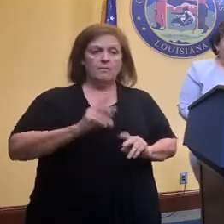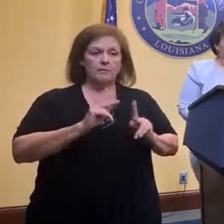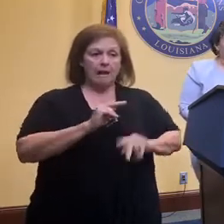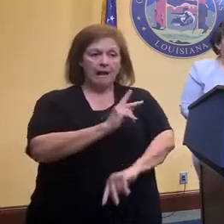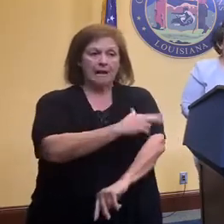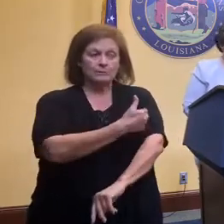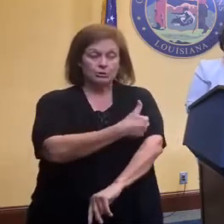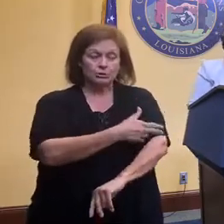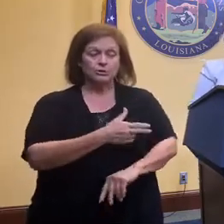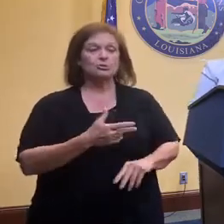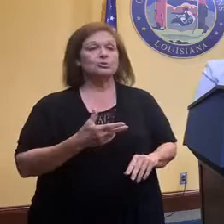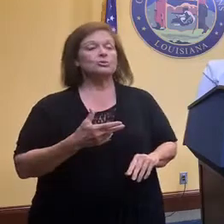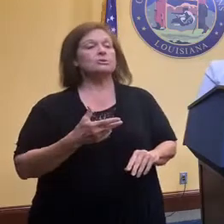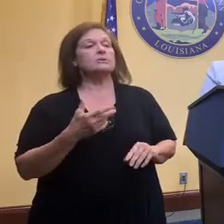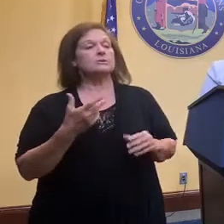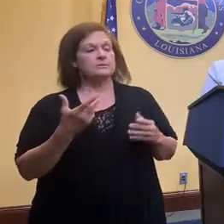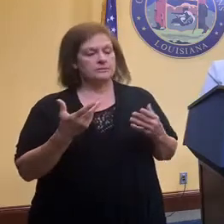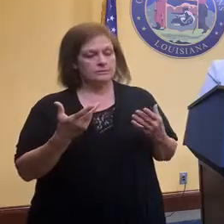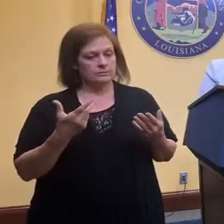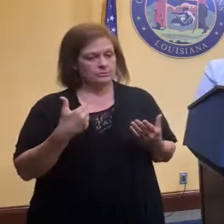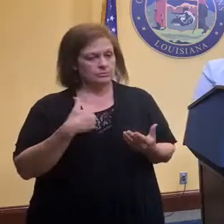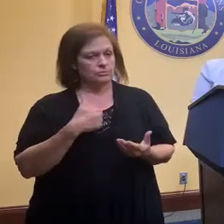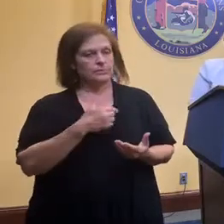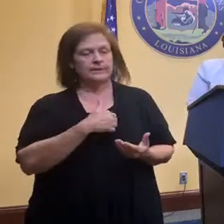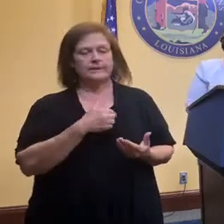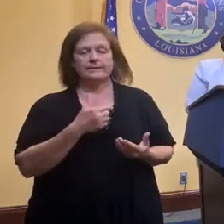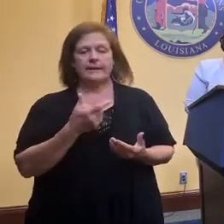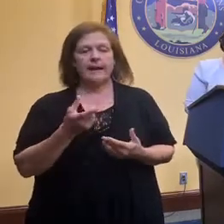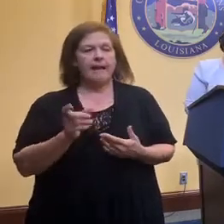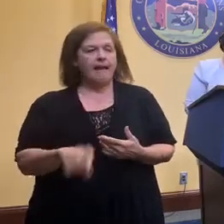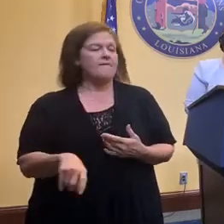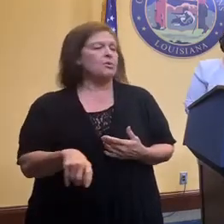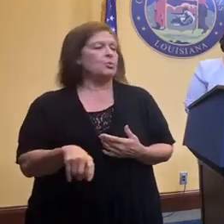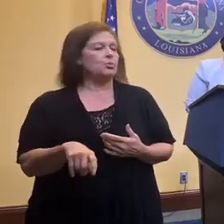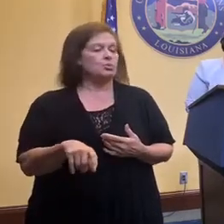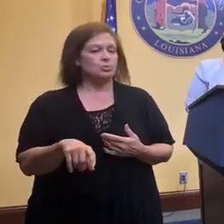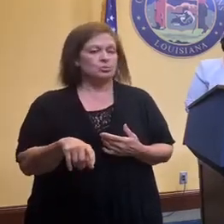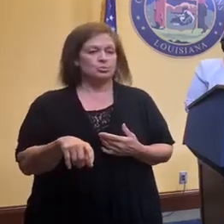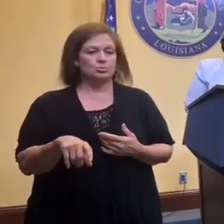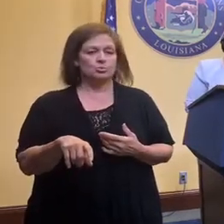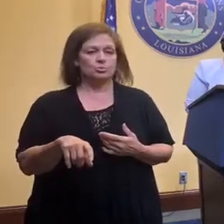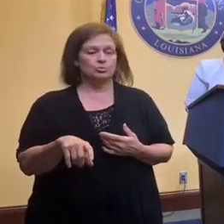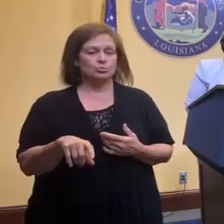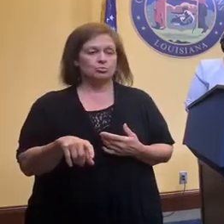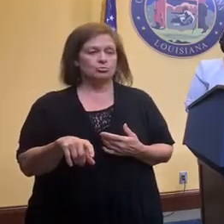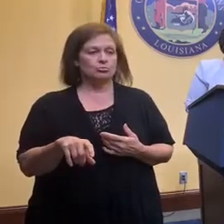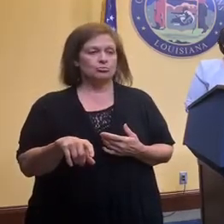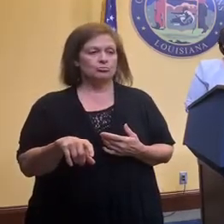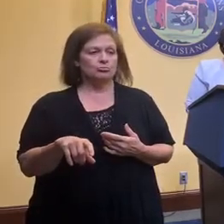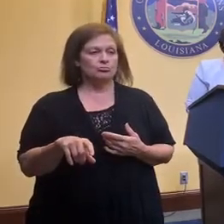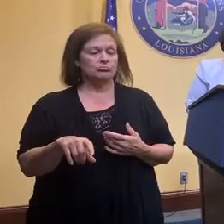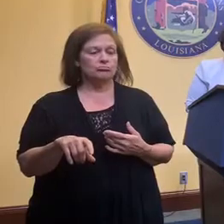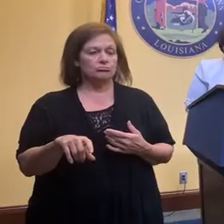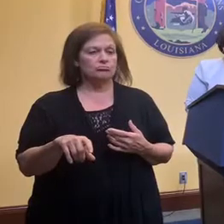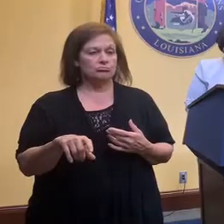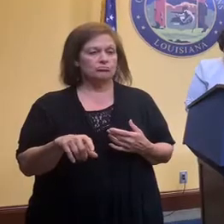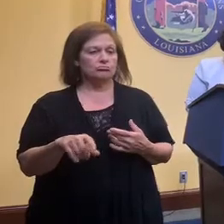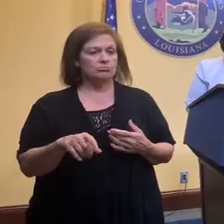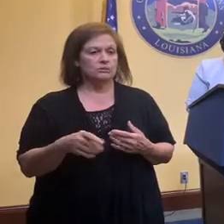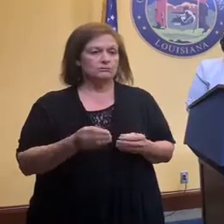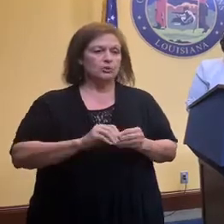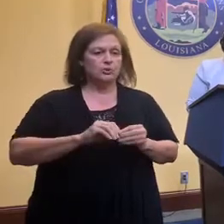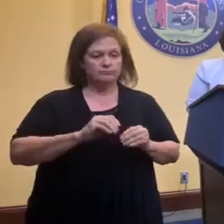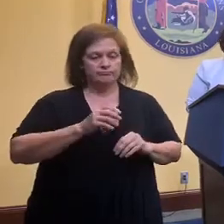is imperative that again we move towards making some more restrictions. It